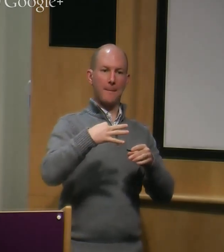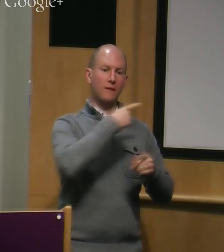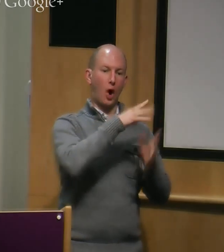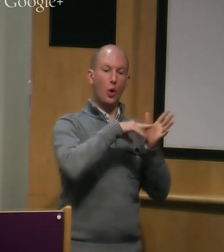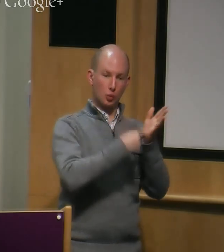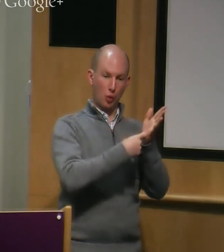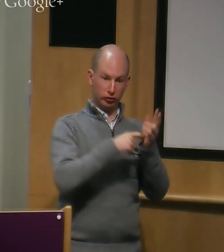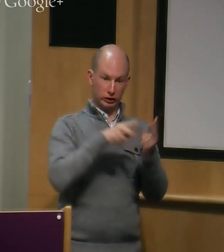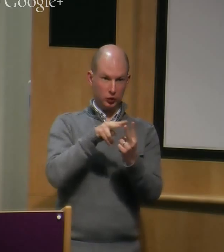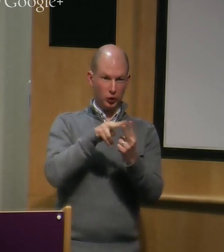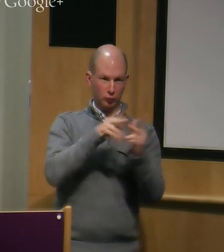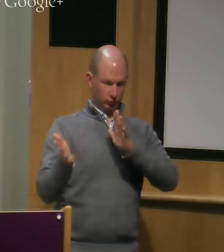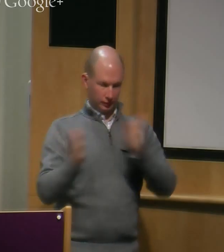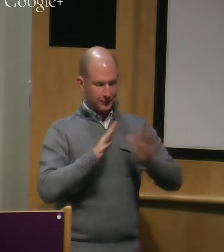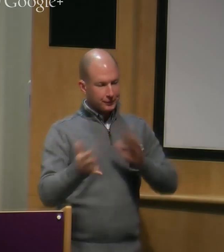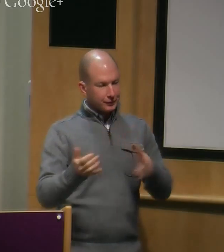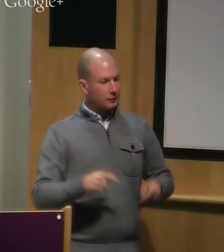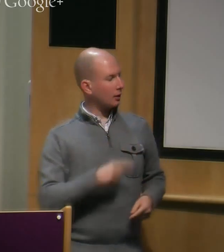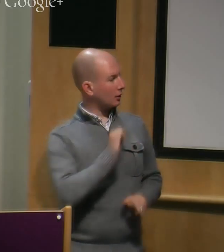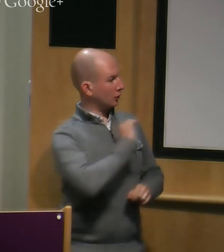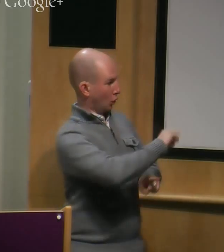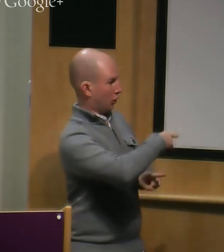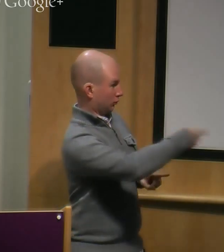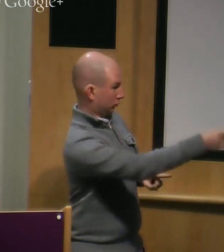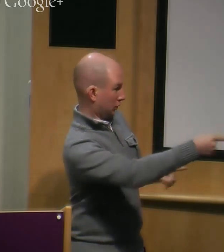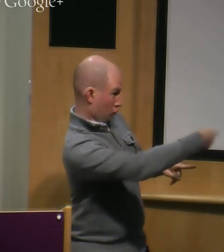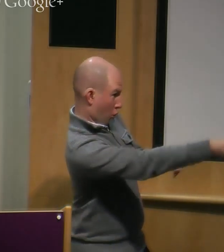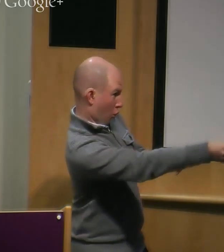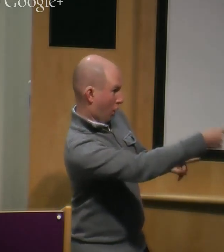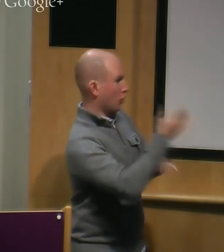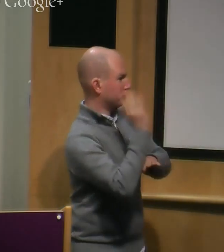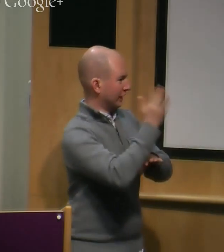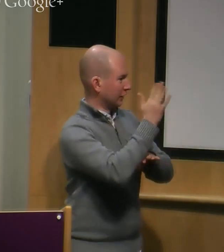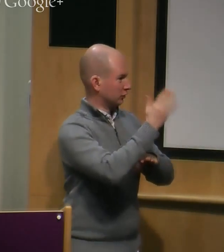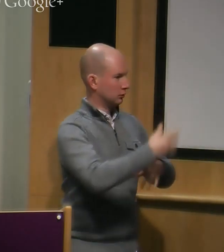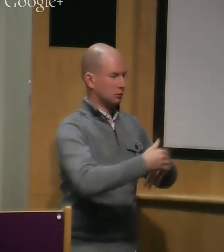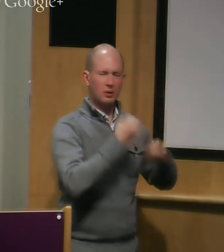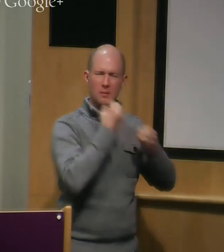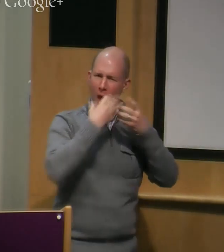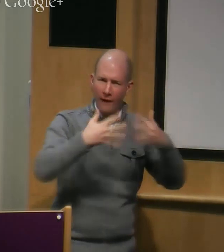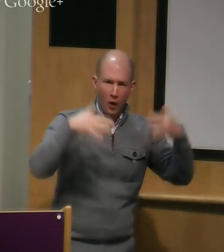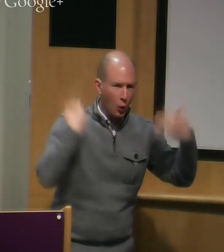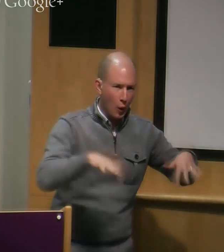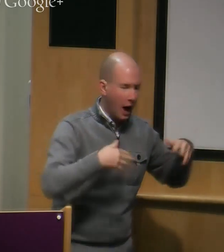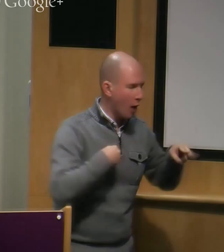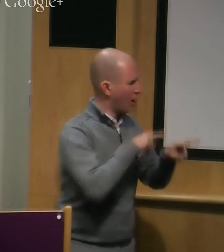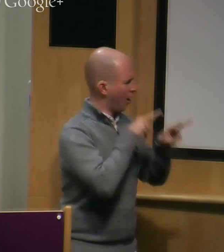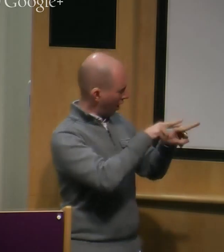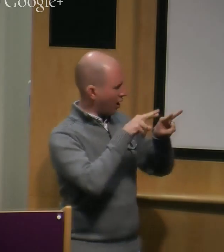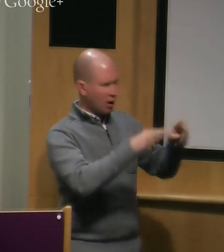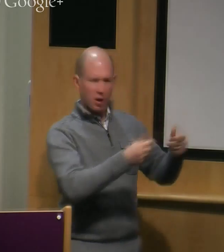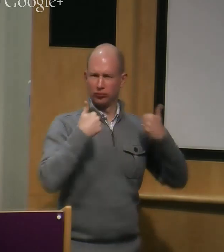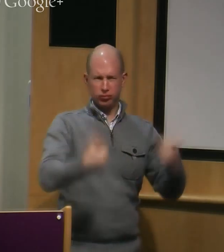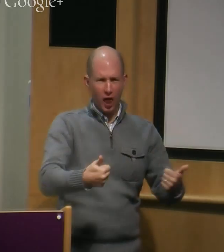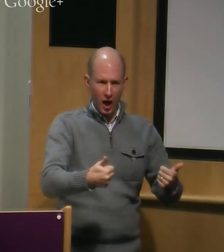And I'm a rep for the Rob Warrington area. So, to all of you as a panel, the presentations were